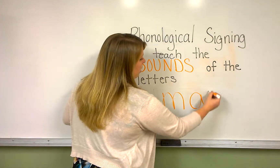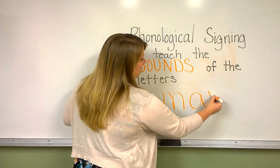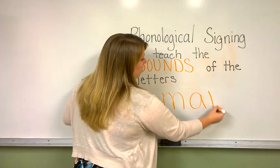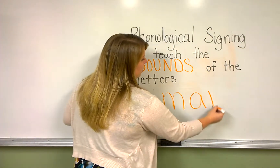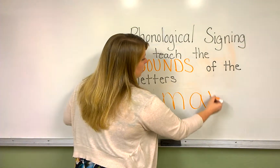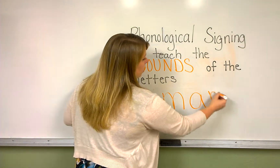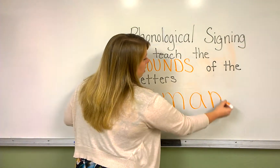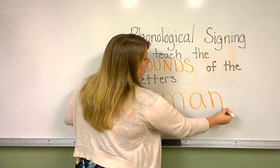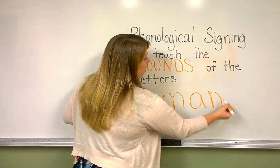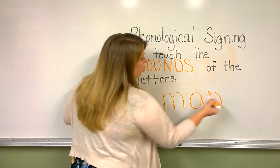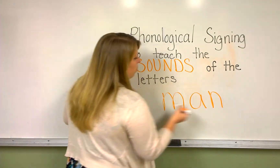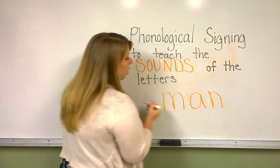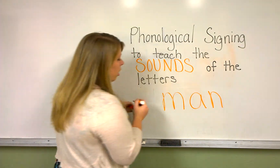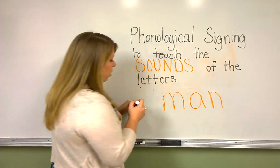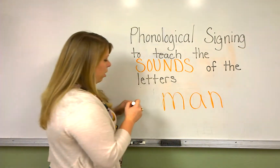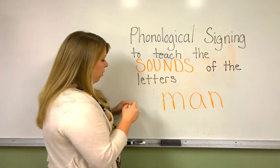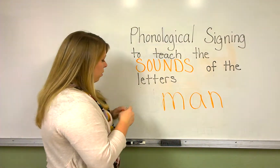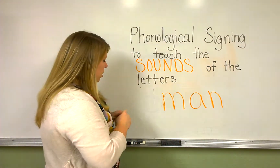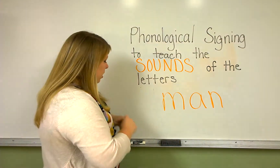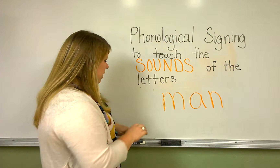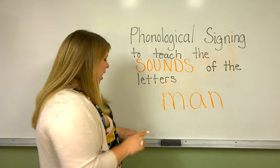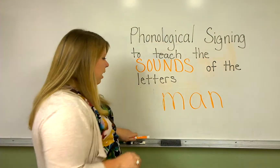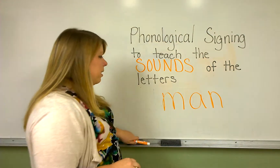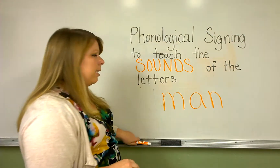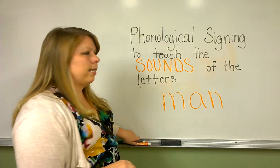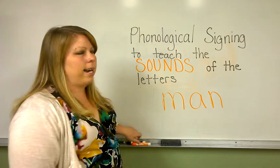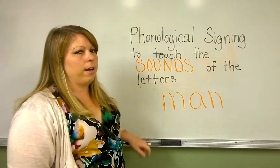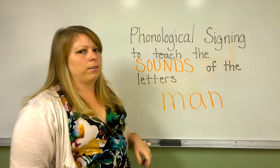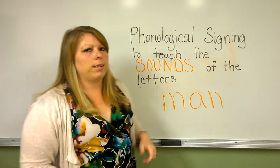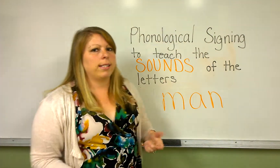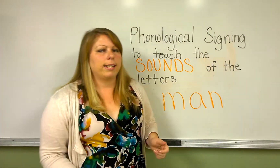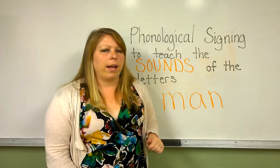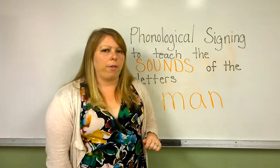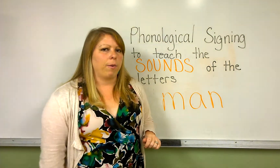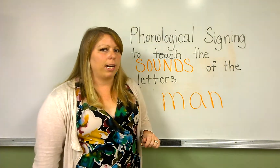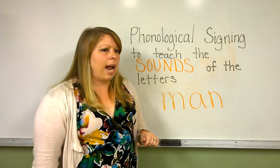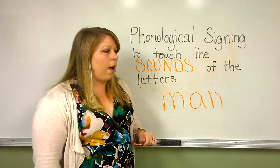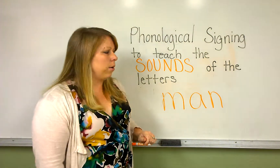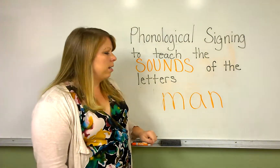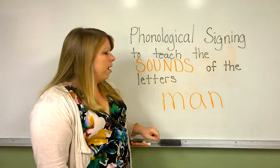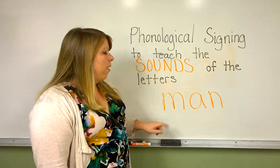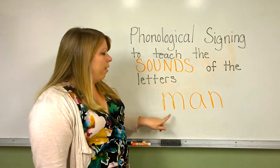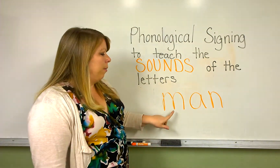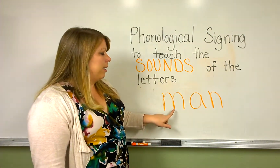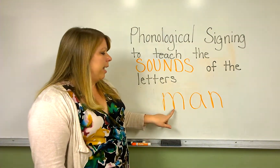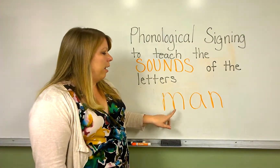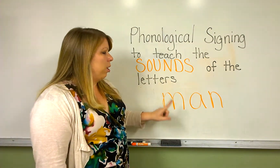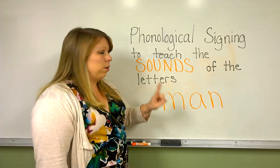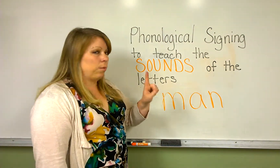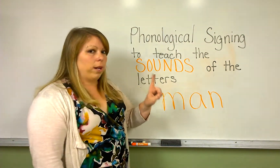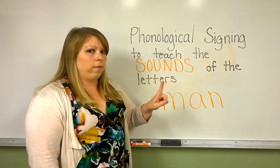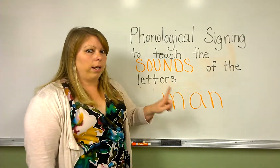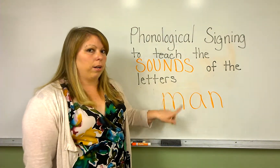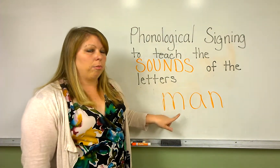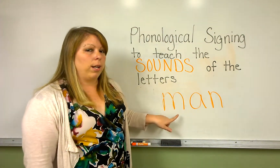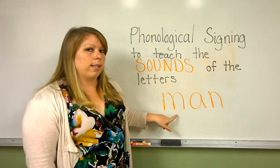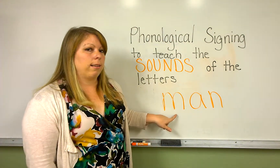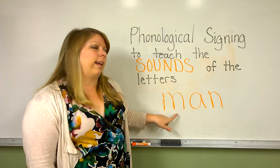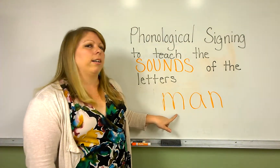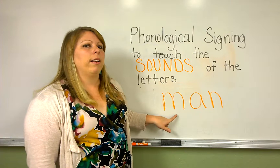this, children could use the signs and sounds to sound the word out. They would say, use one finger to point to the letter and the